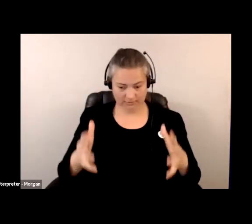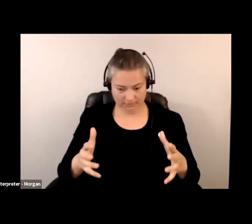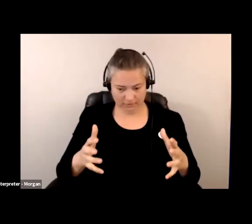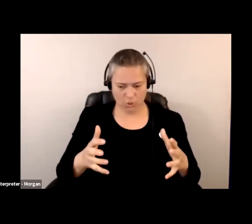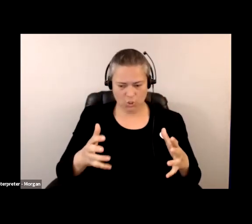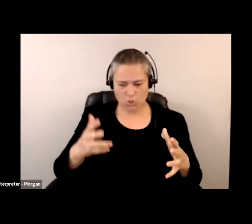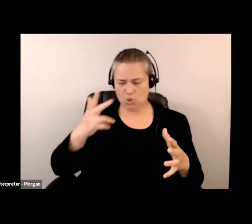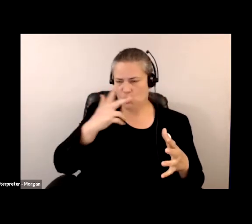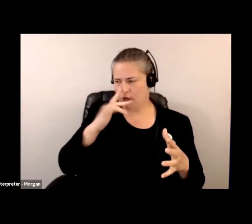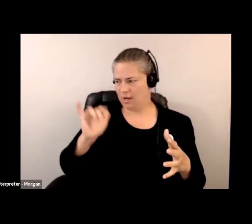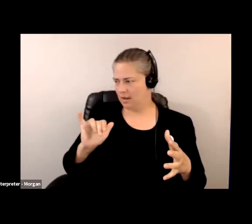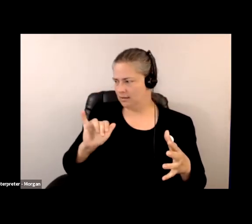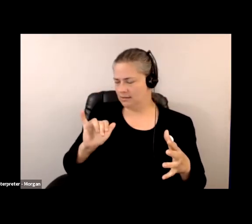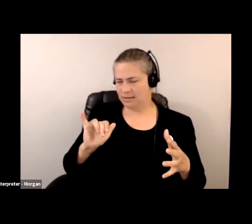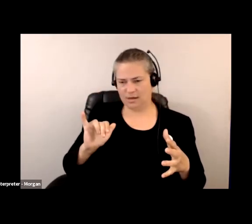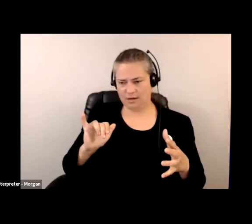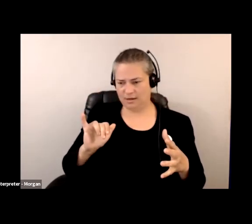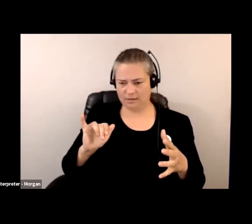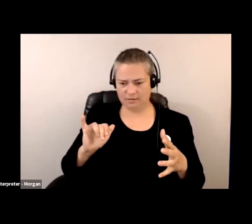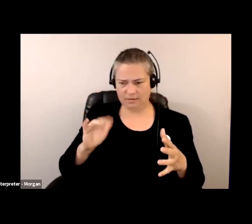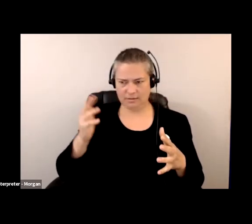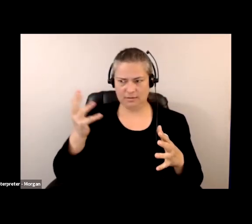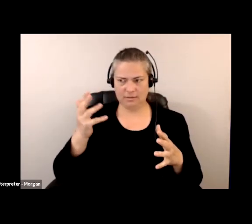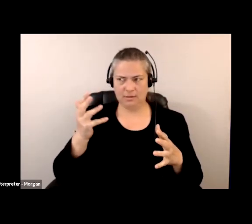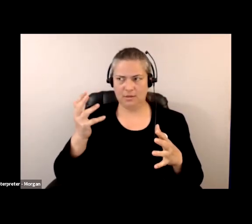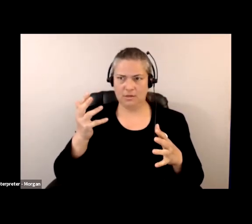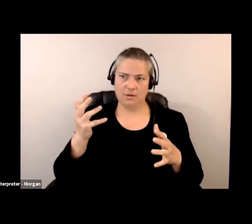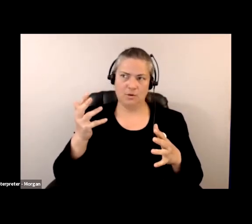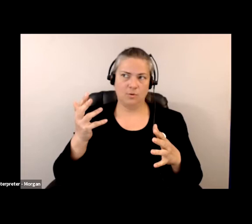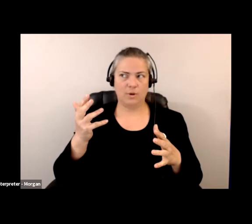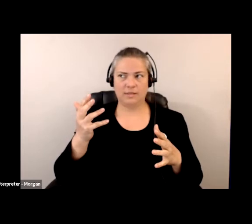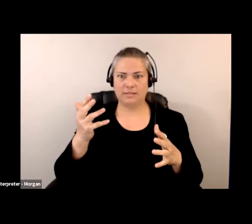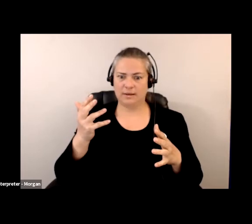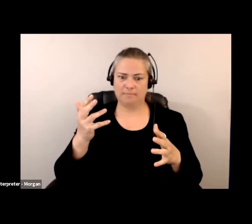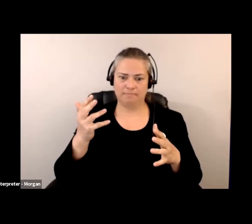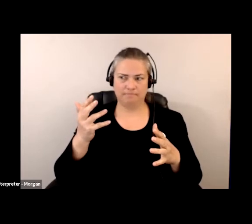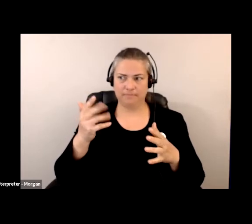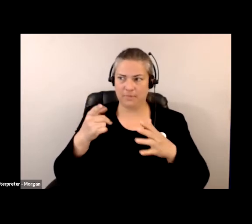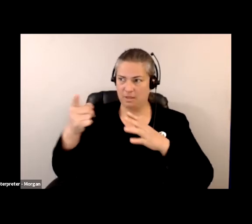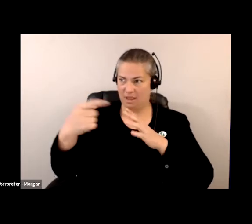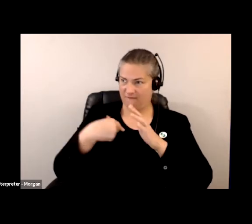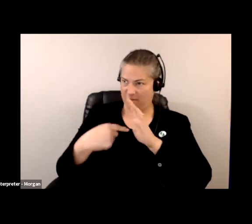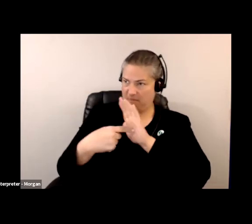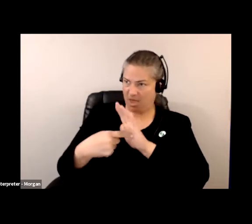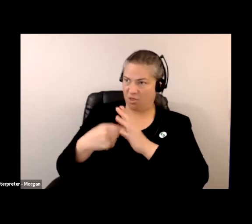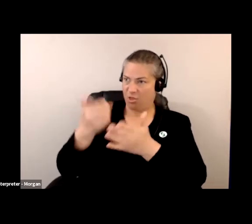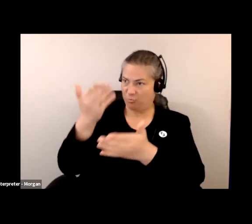models for the kind of thing we're suggesting have been sort of proven.